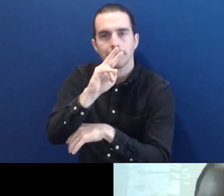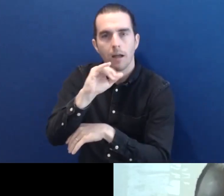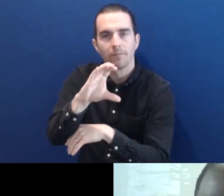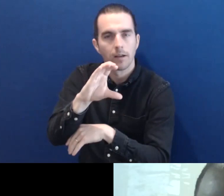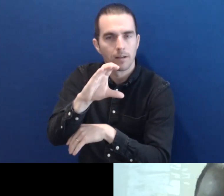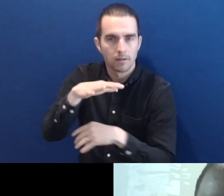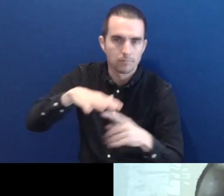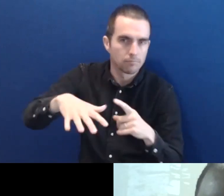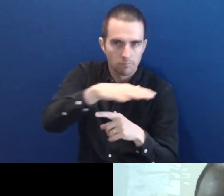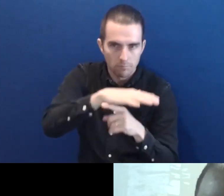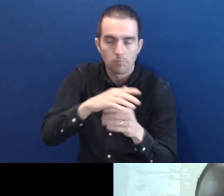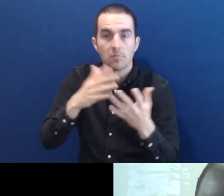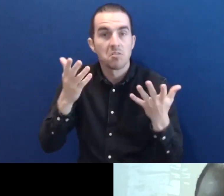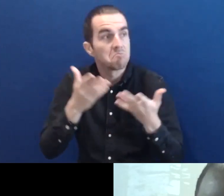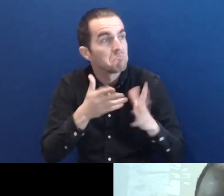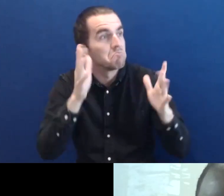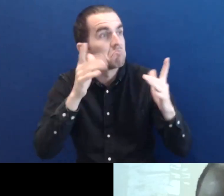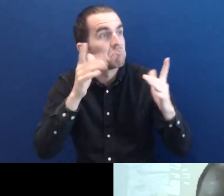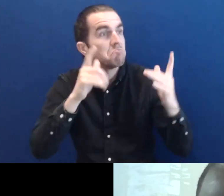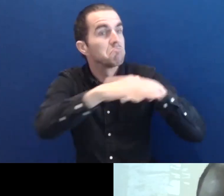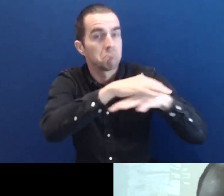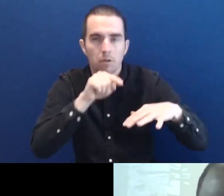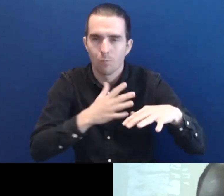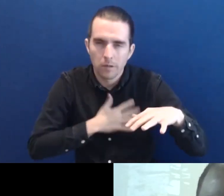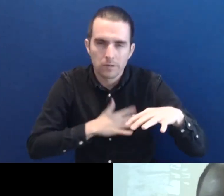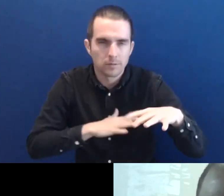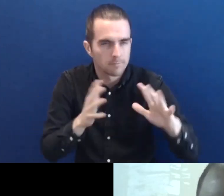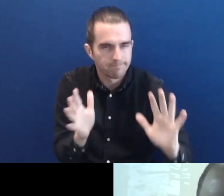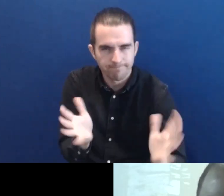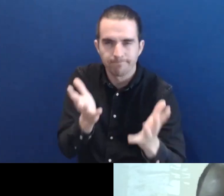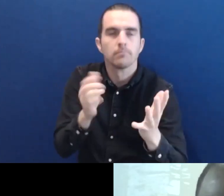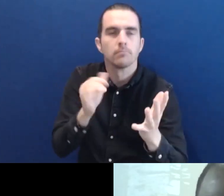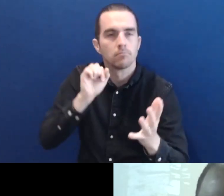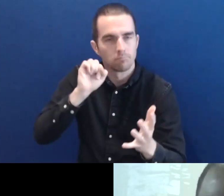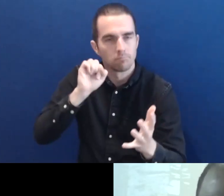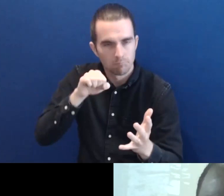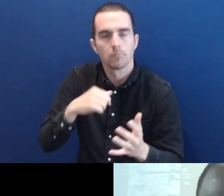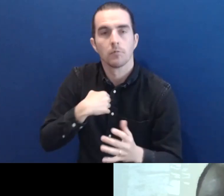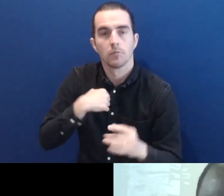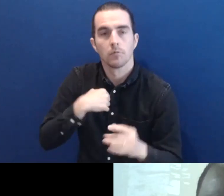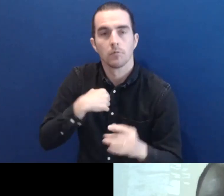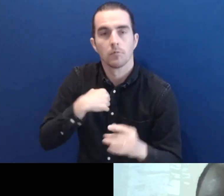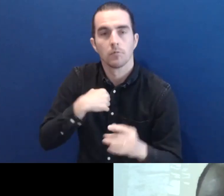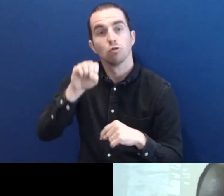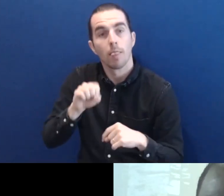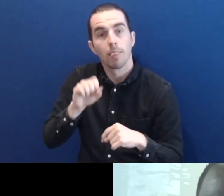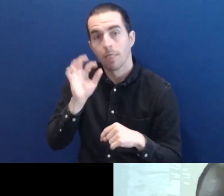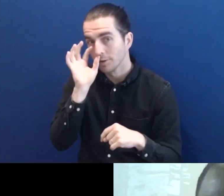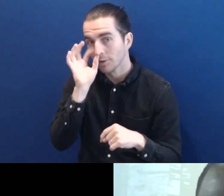still behind. We have a lot of do. There is a lot of a negative